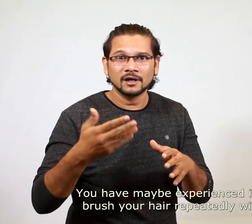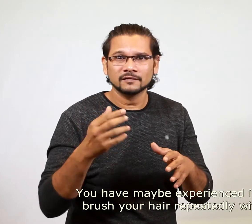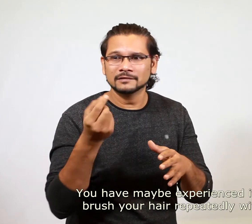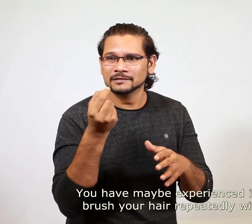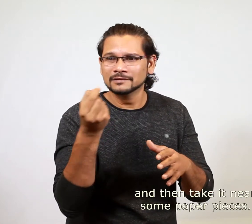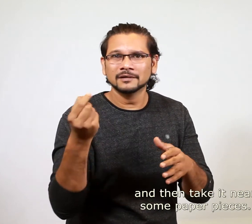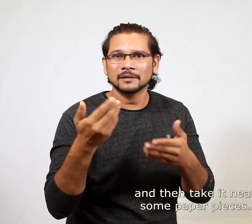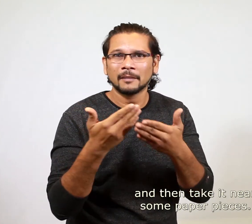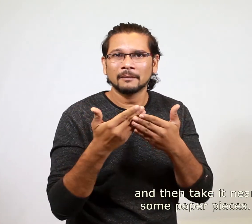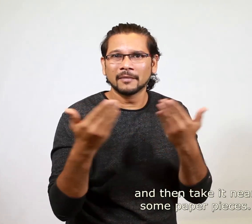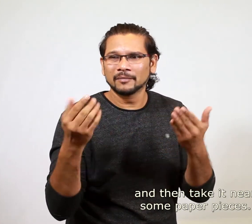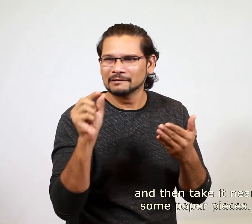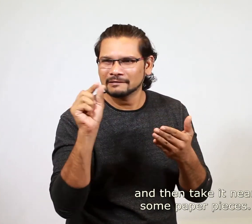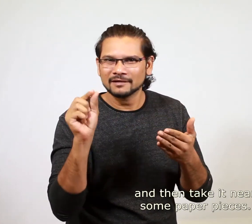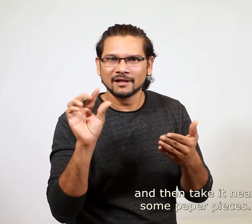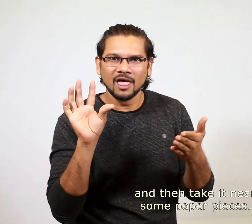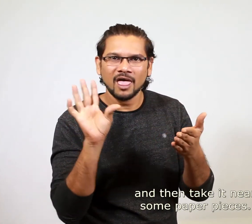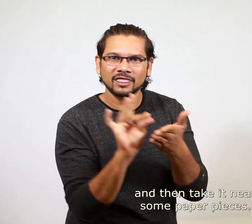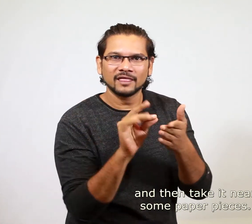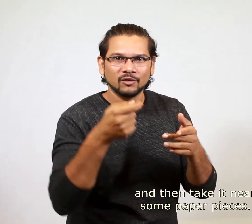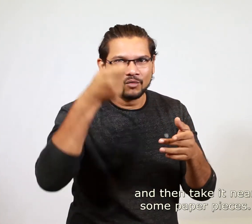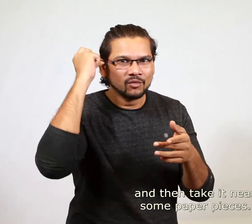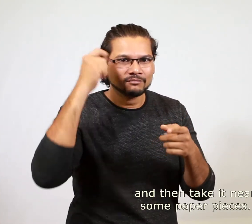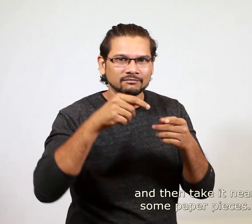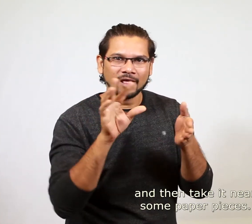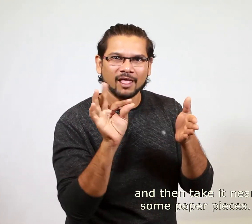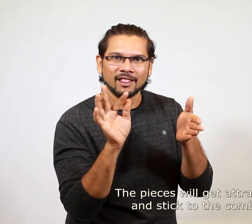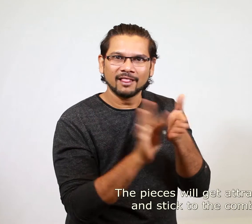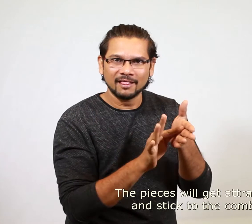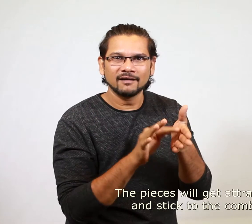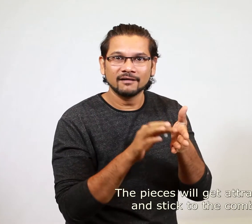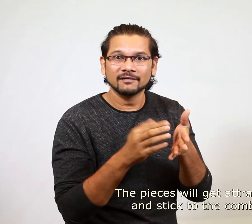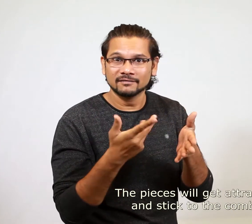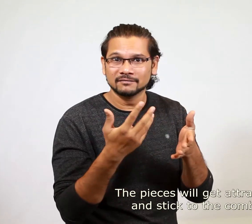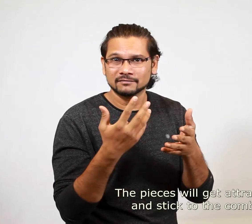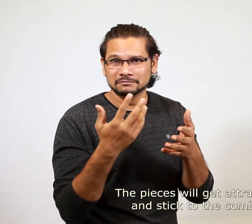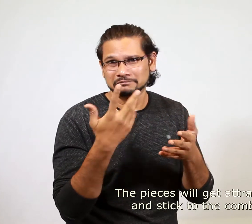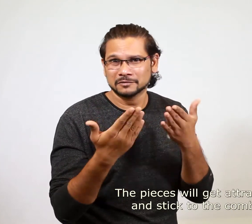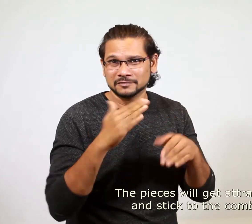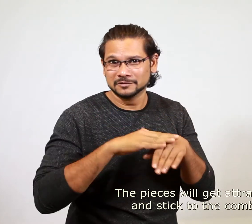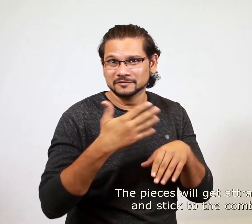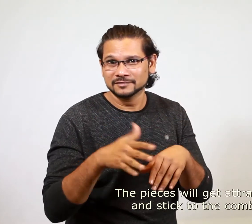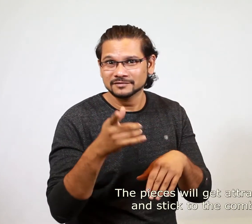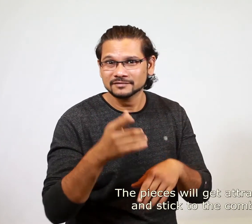and then take it near some paper pieces. The pieces will get attracted and stick to the comb.